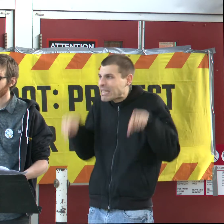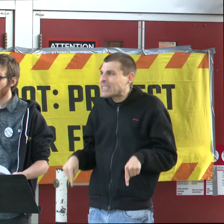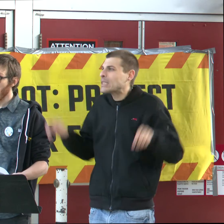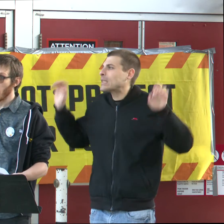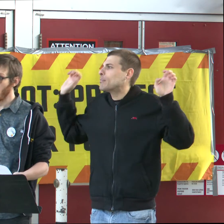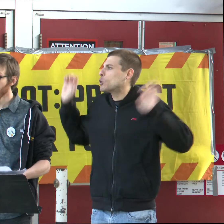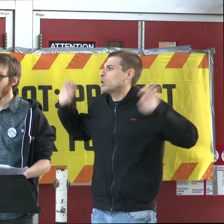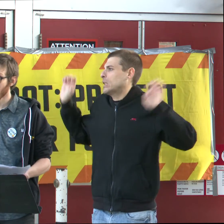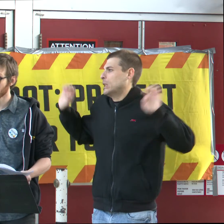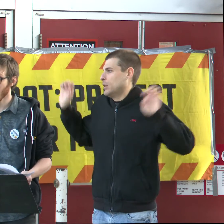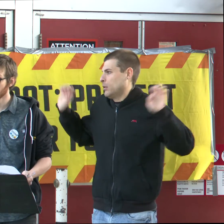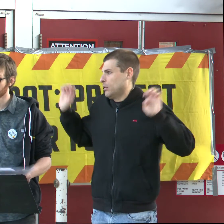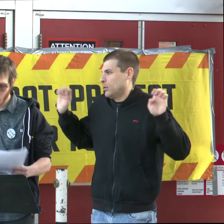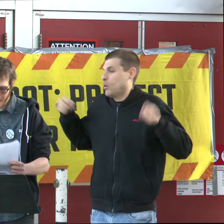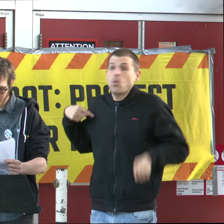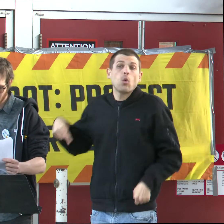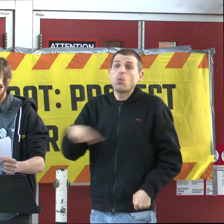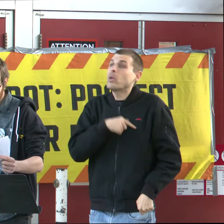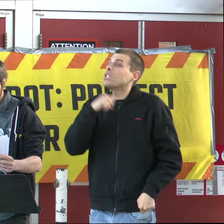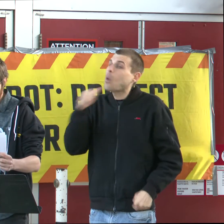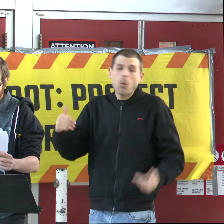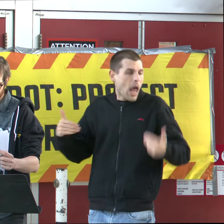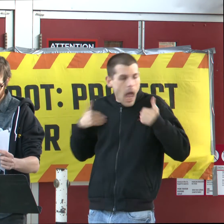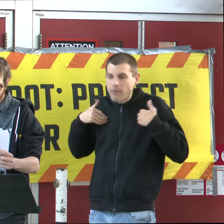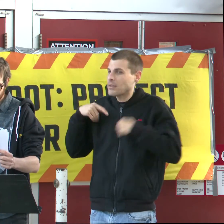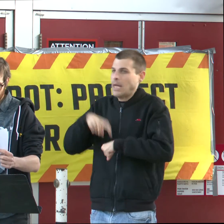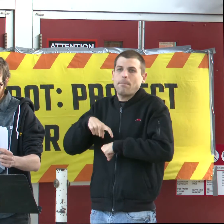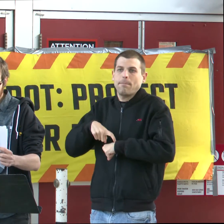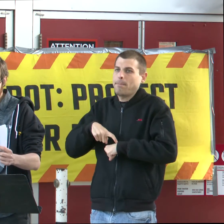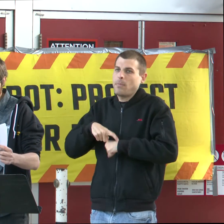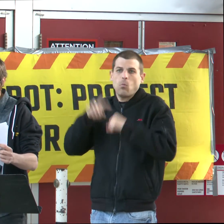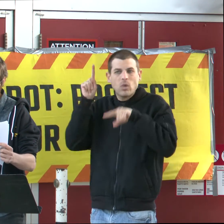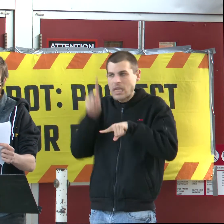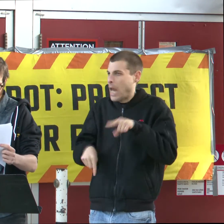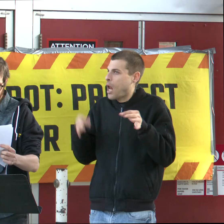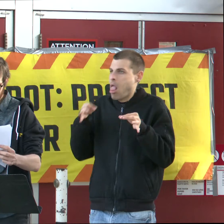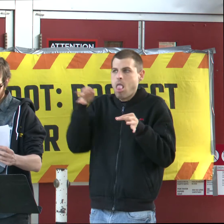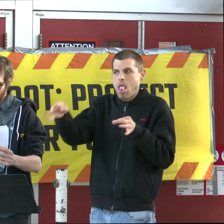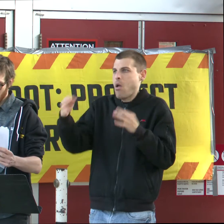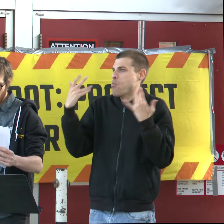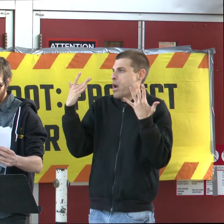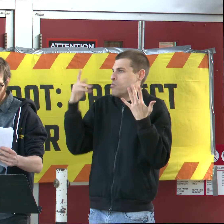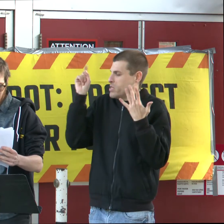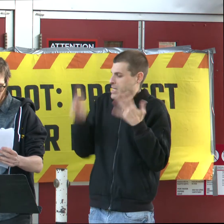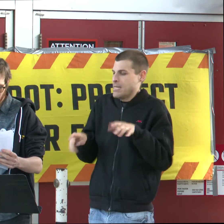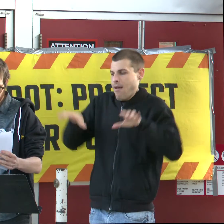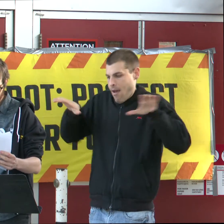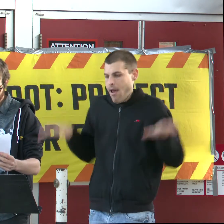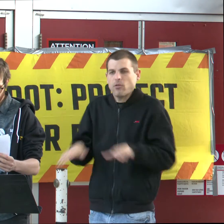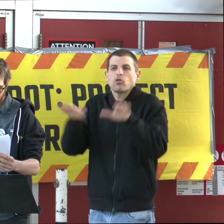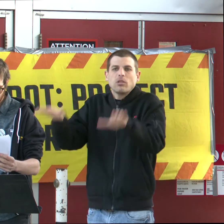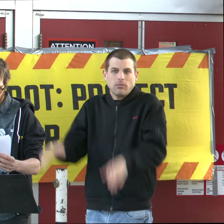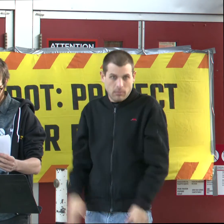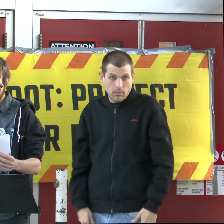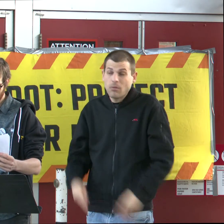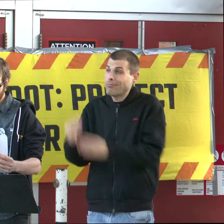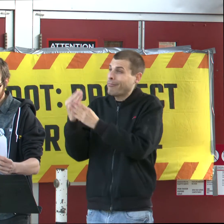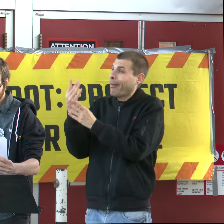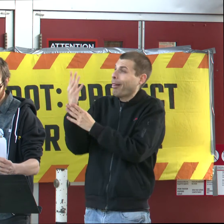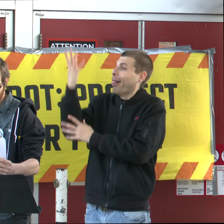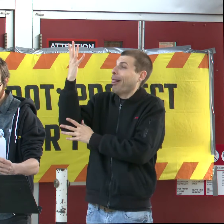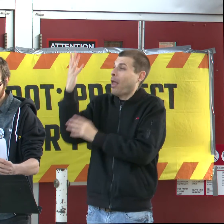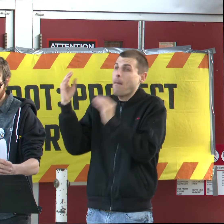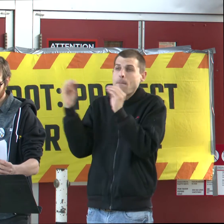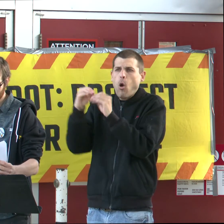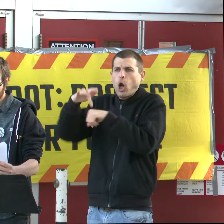emergency. We do not have time to wait. We need action. It's a desperate plea. They are opening earlier and earlier every year,